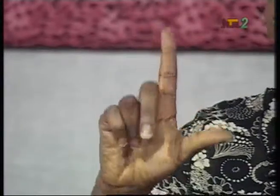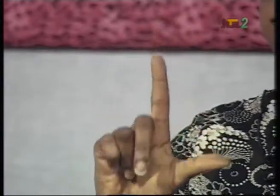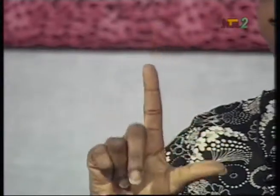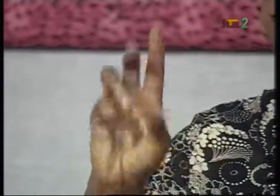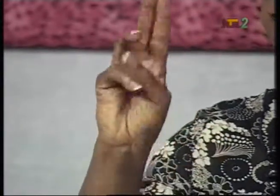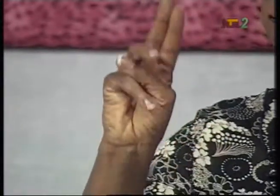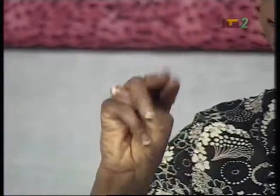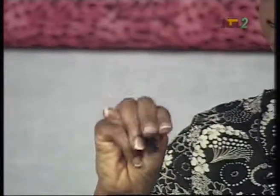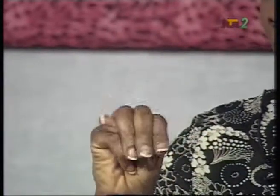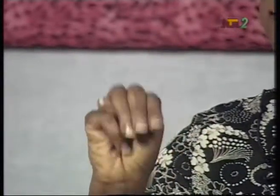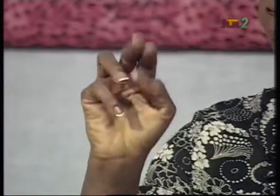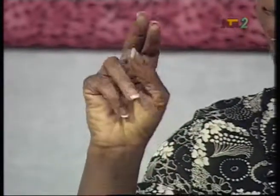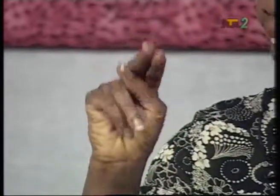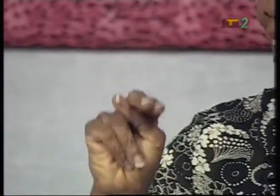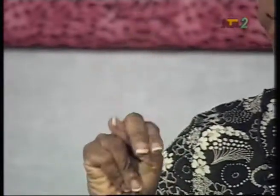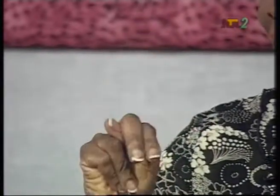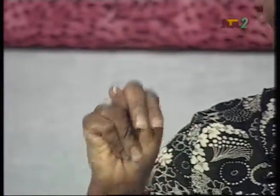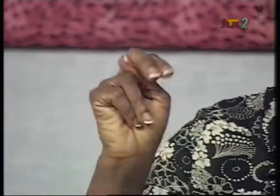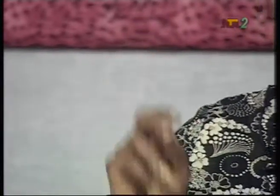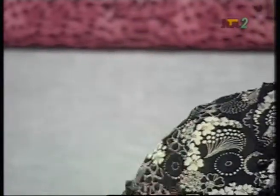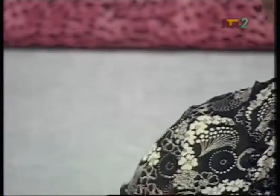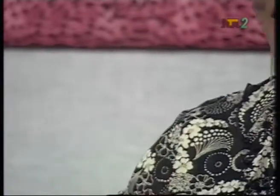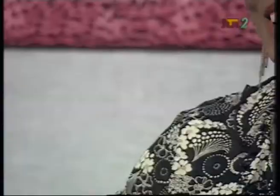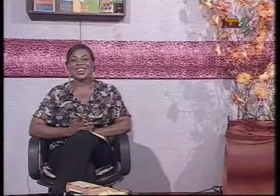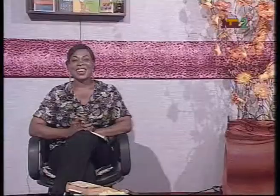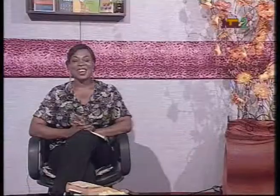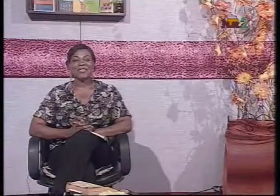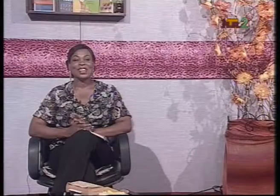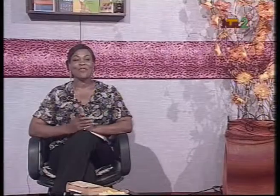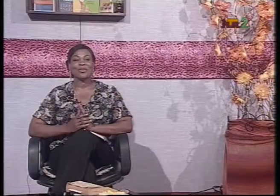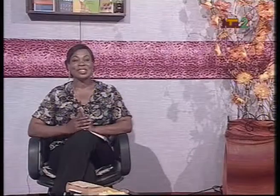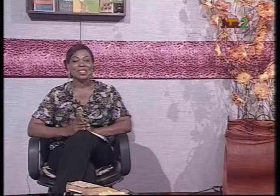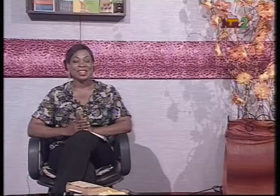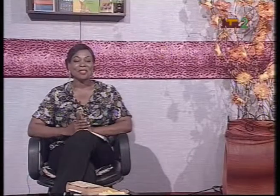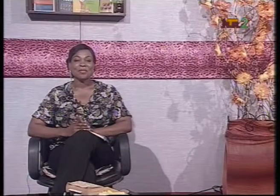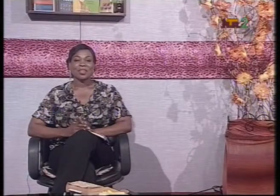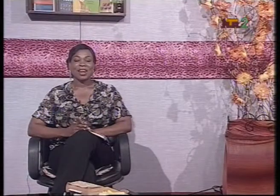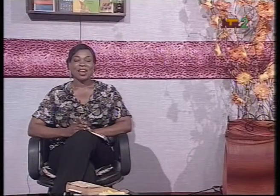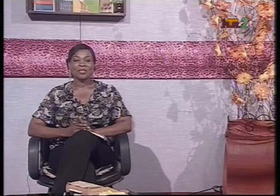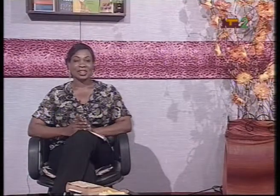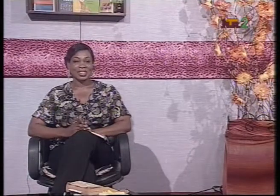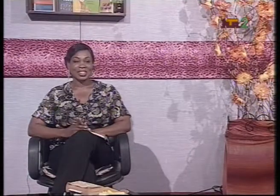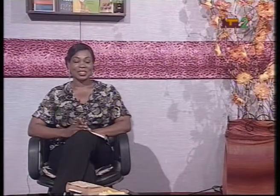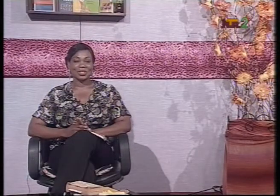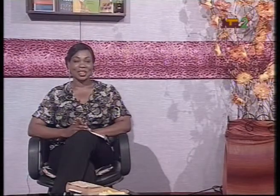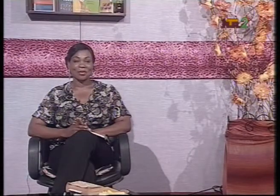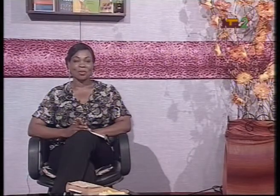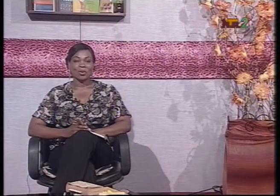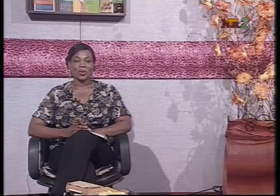L, M, and N. Okay, we're taking 14 of the letters today. We have